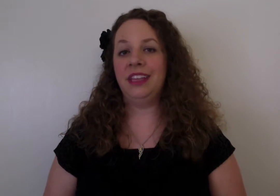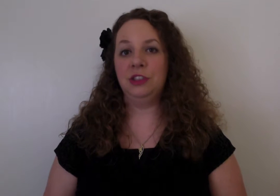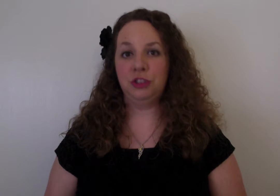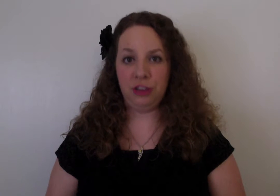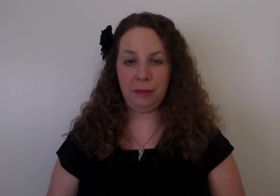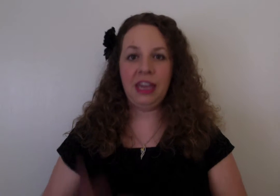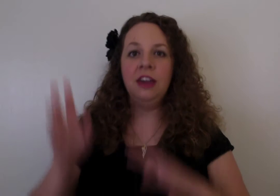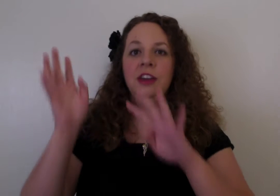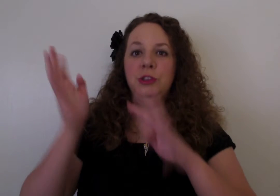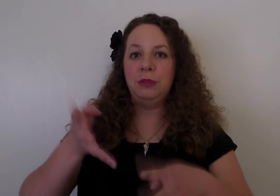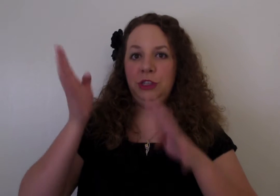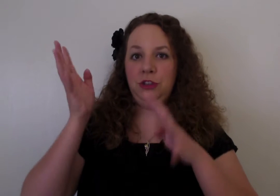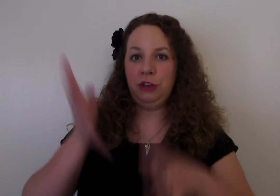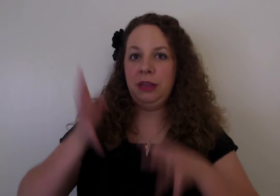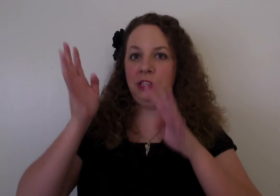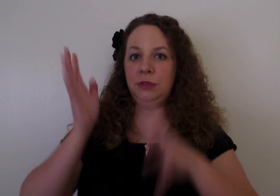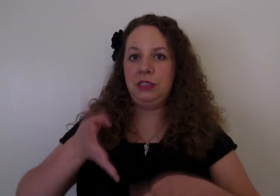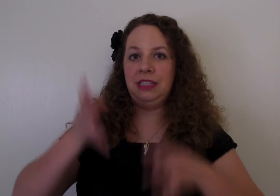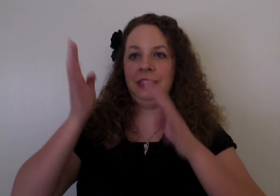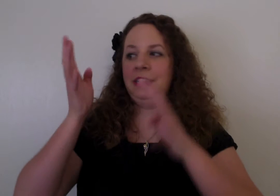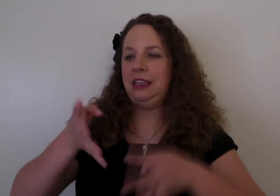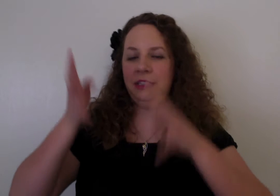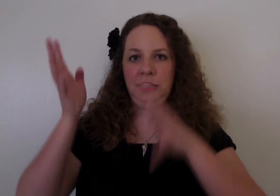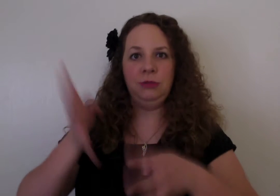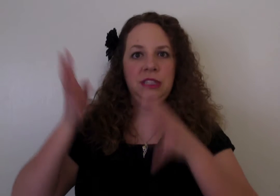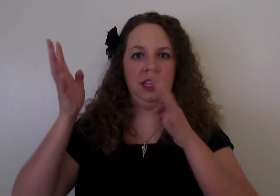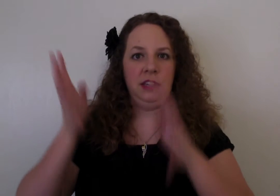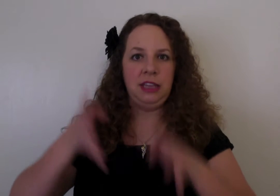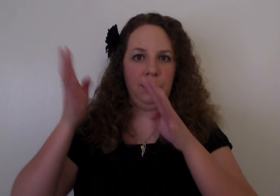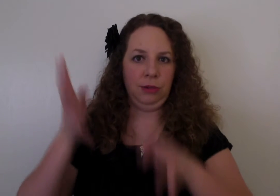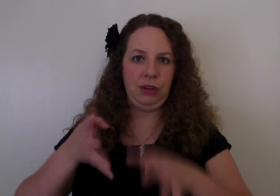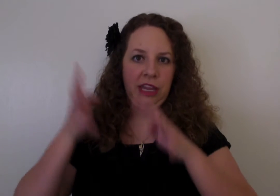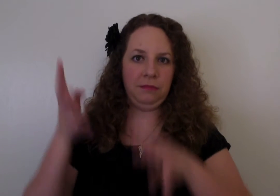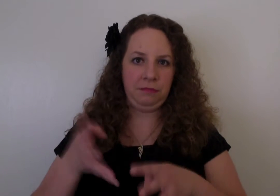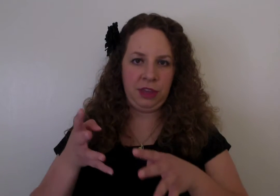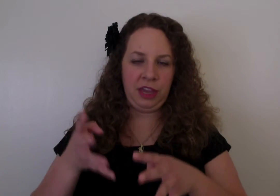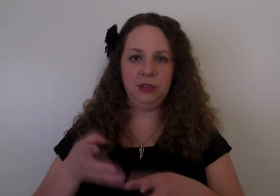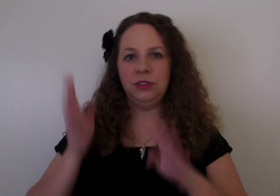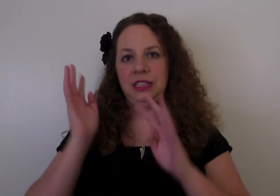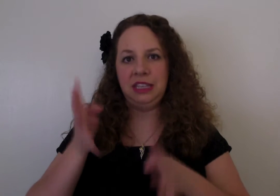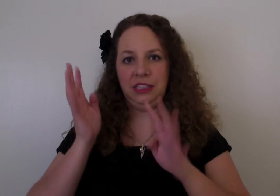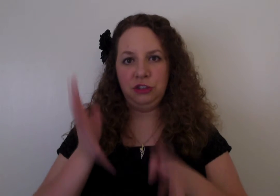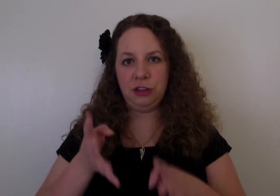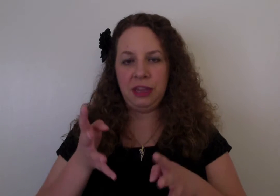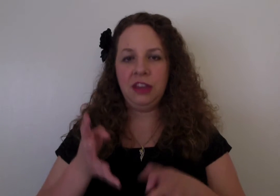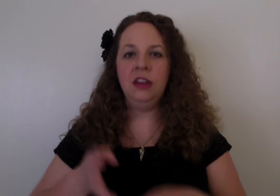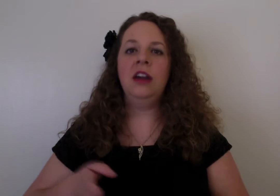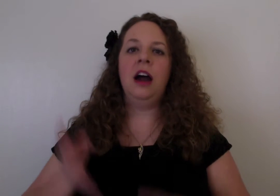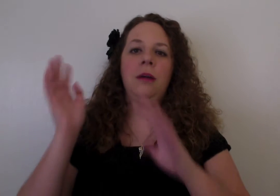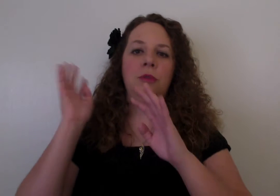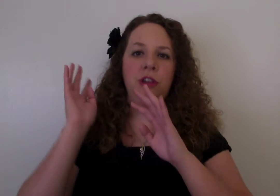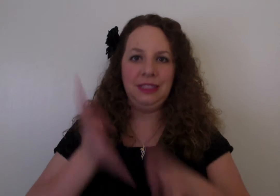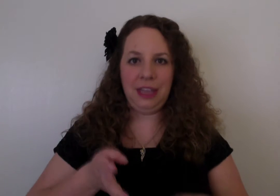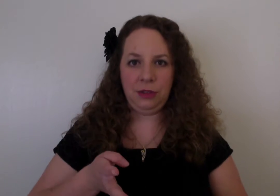streaming, so it's streaming, so it's continuously downloading it. Okay. So this is the same streaming or you can download